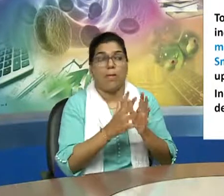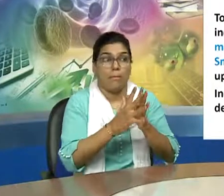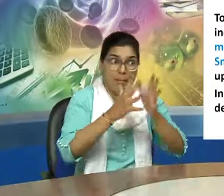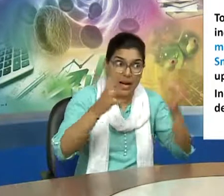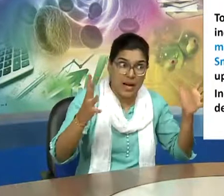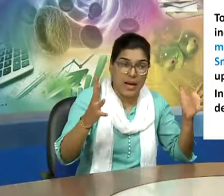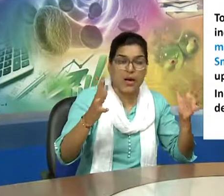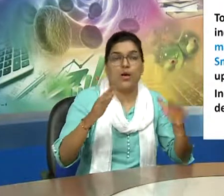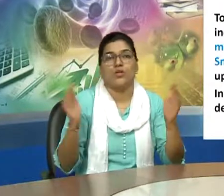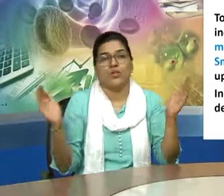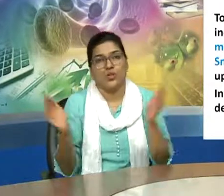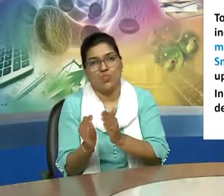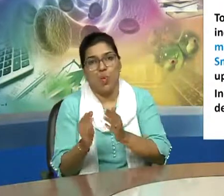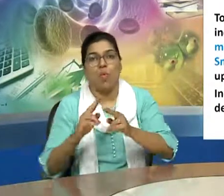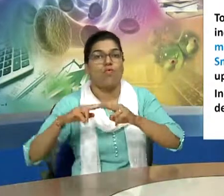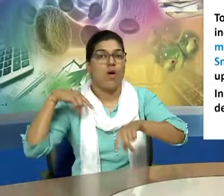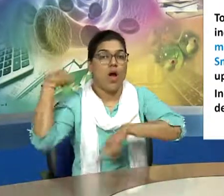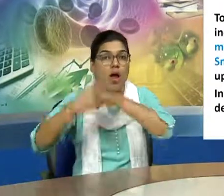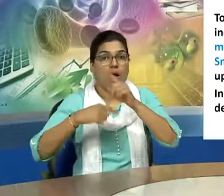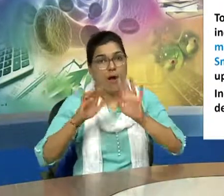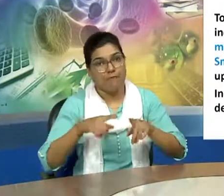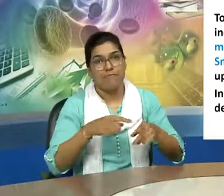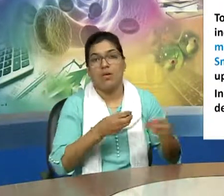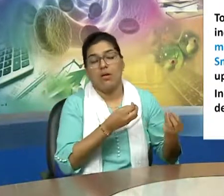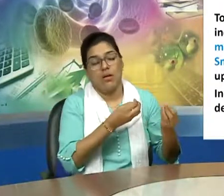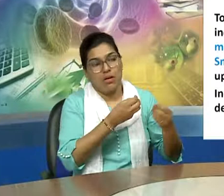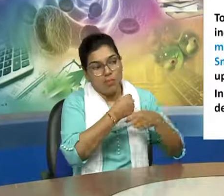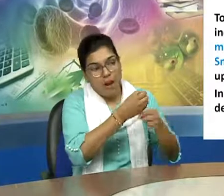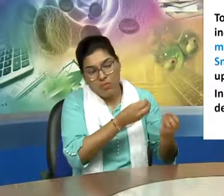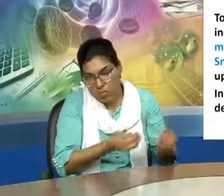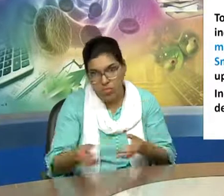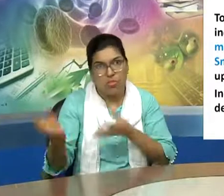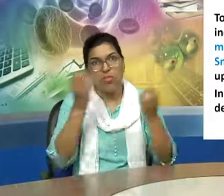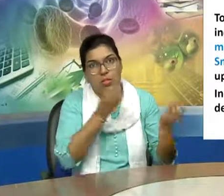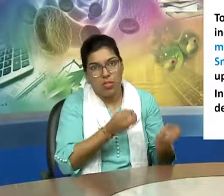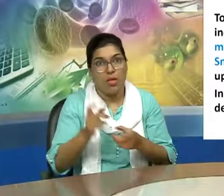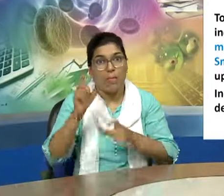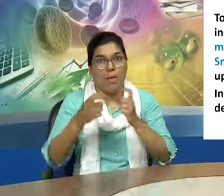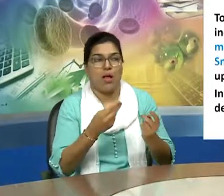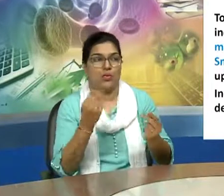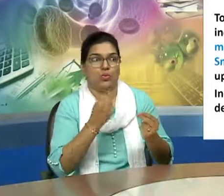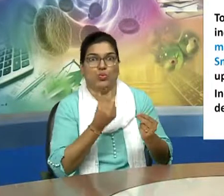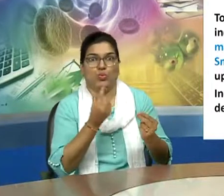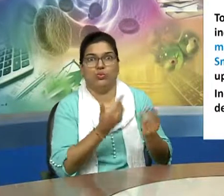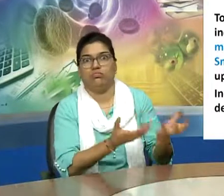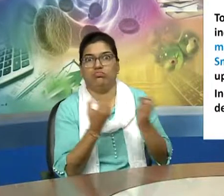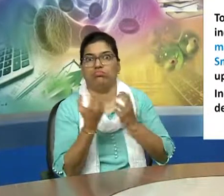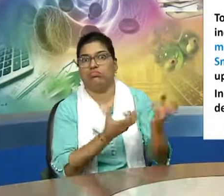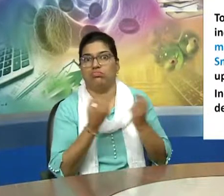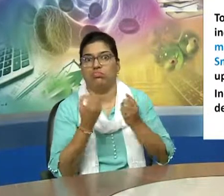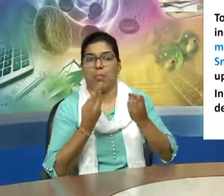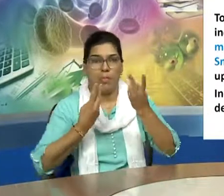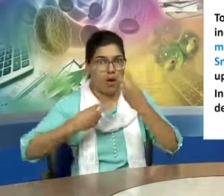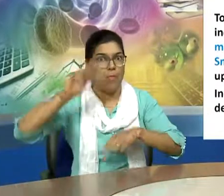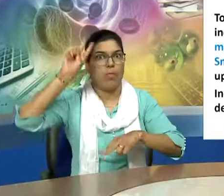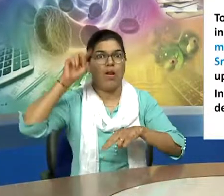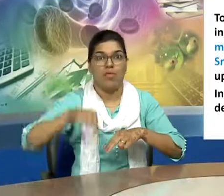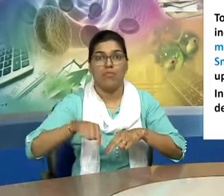And for this, small factories to big industries all have come up for mass production